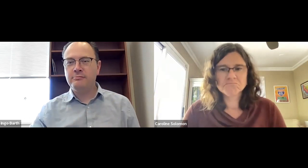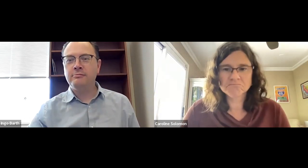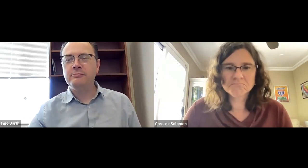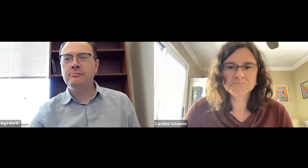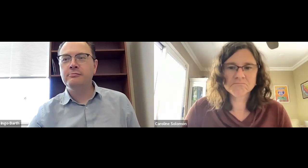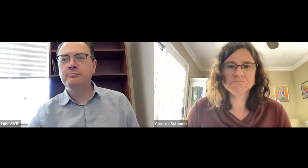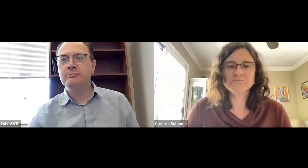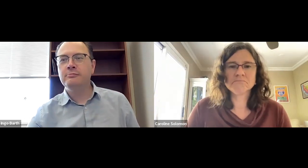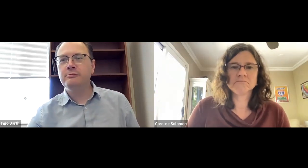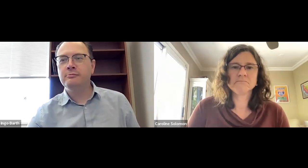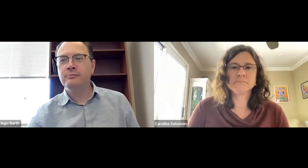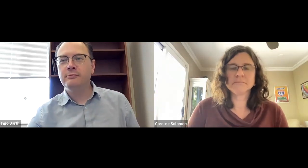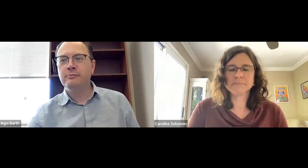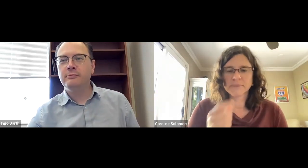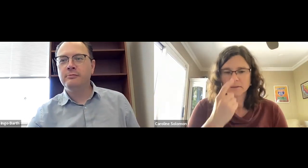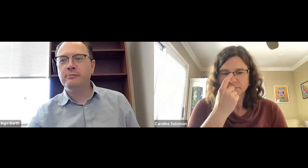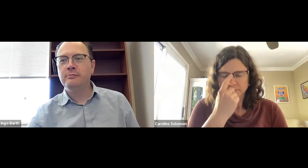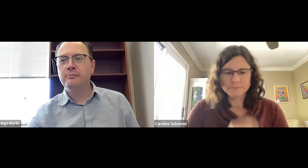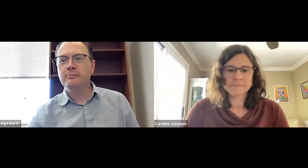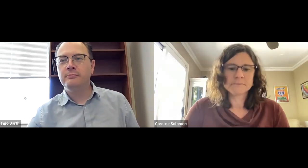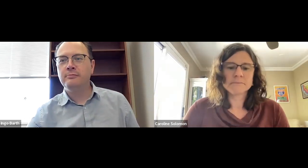So yeah, feel free everyone to turn your videos on.